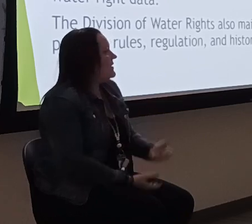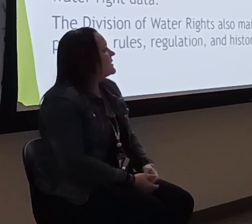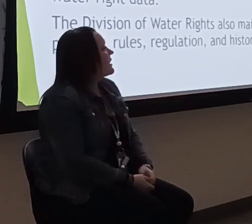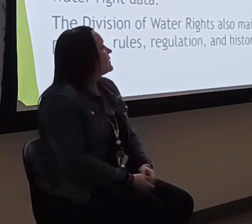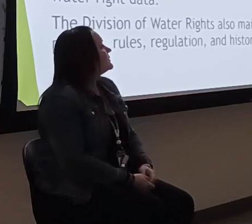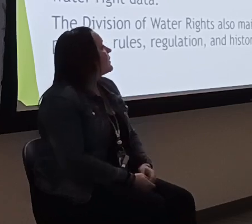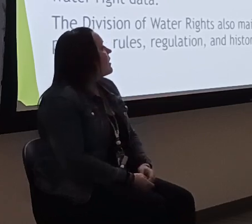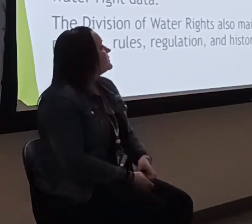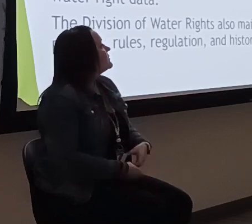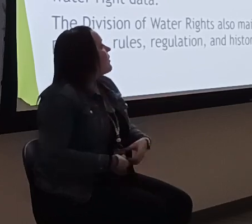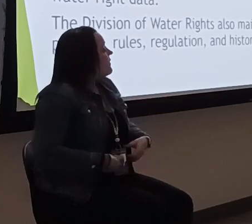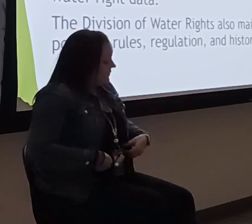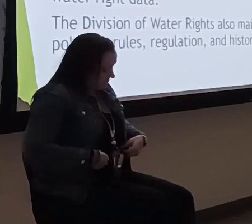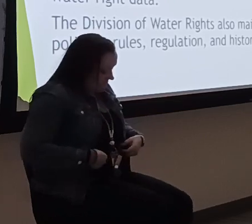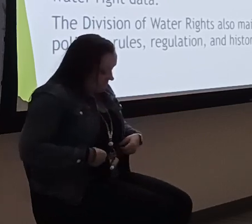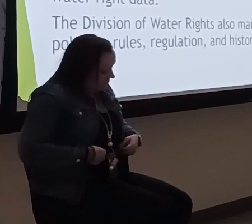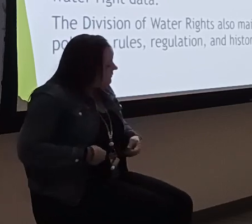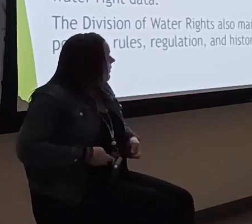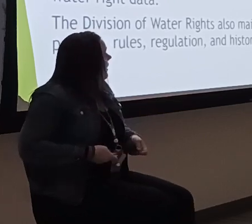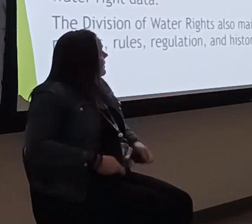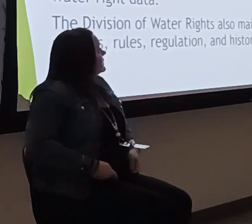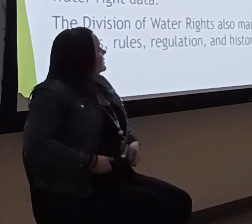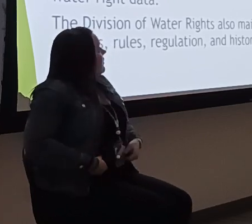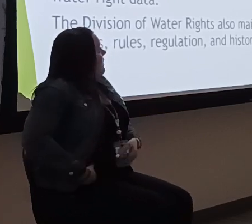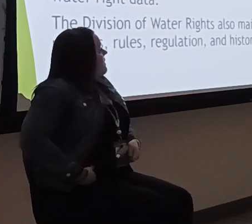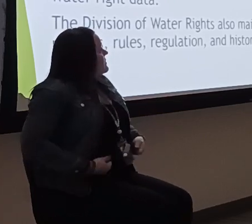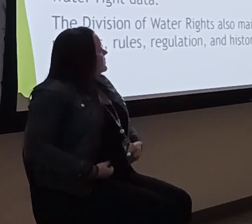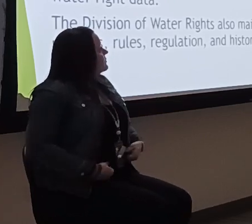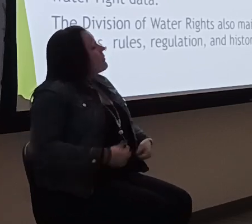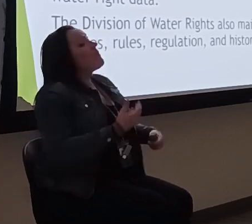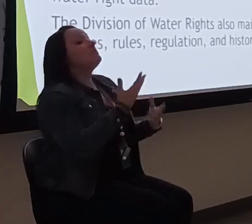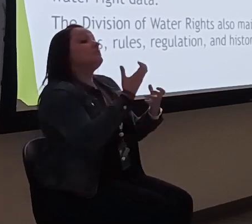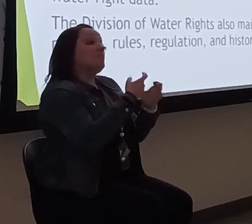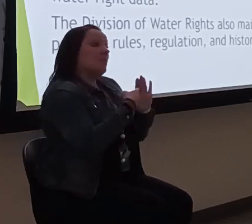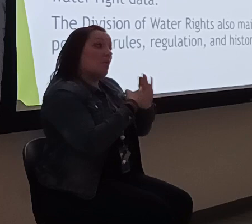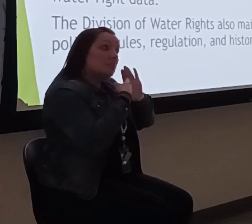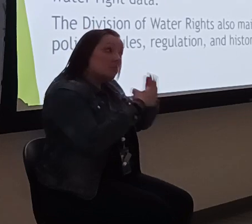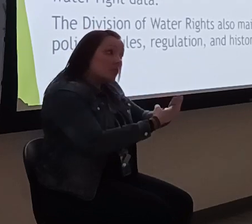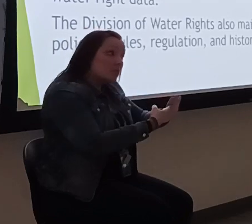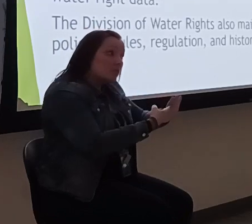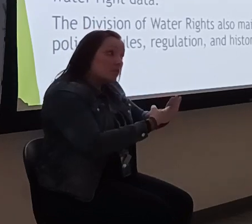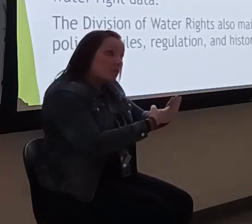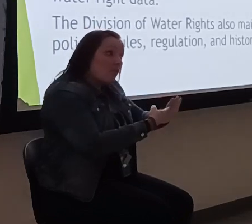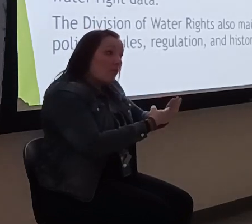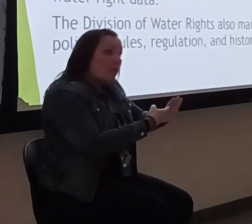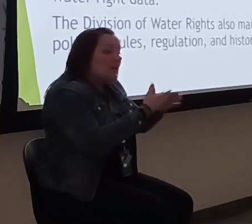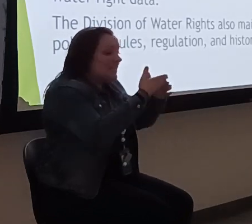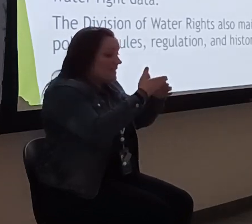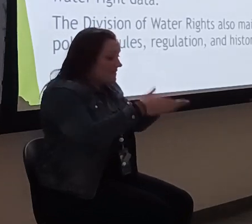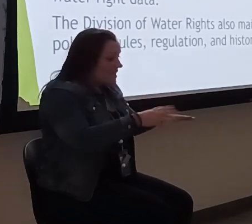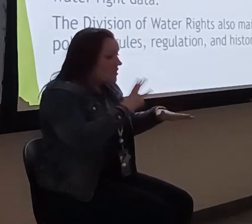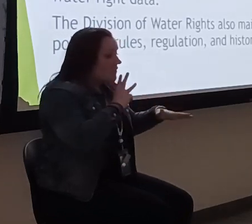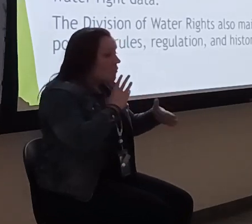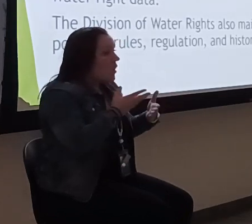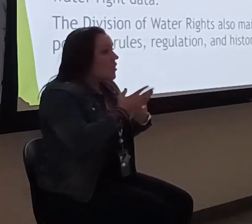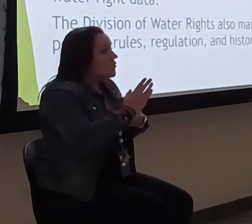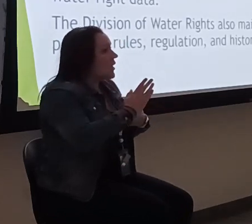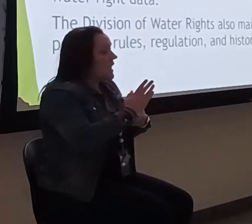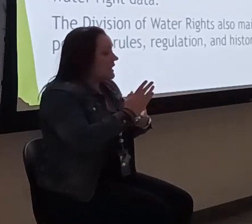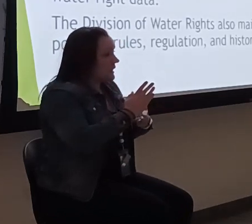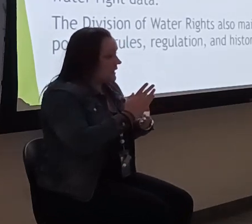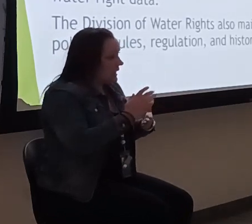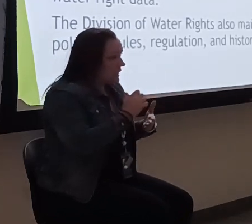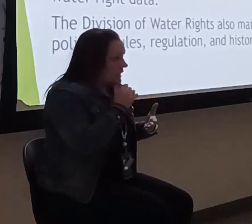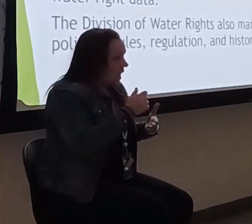equipment and access to the internet. Now, one of the things I want to point out is the Division of Water Rights makes no claims as to the accuracy